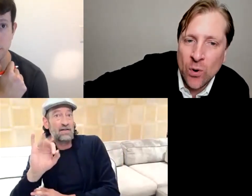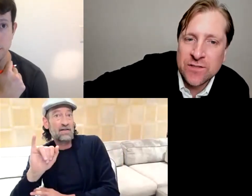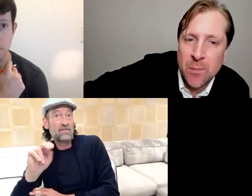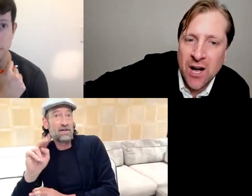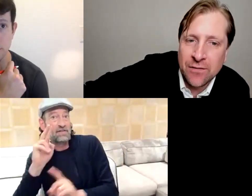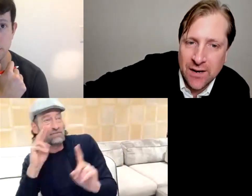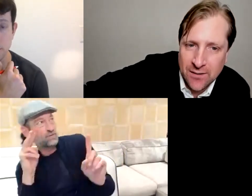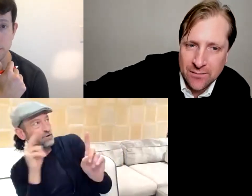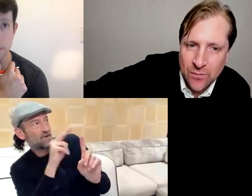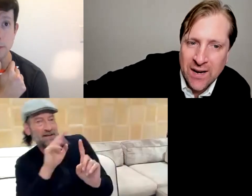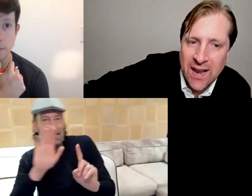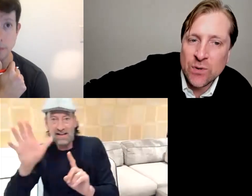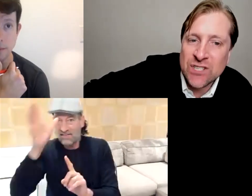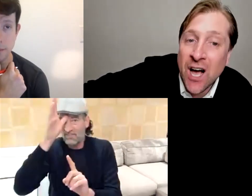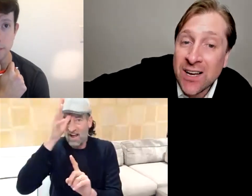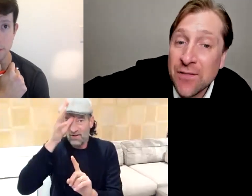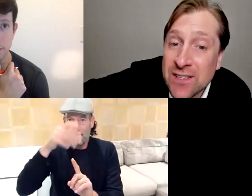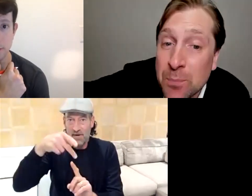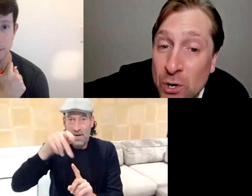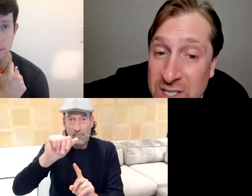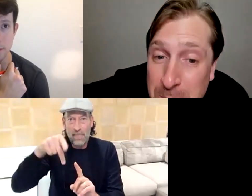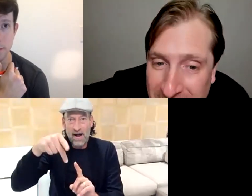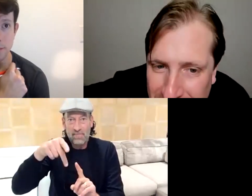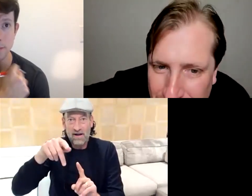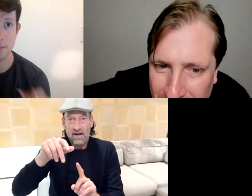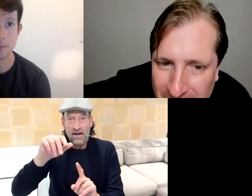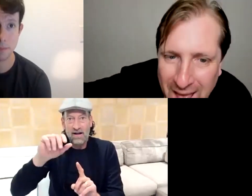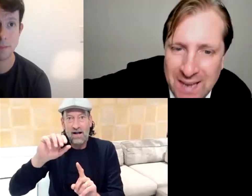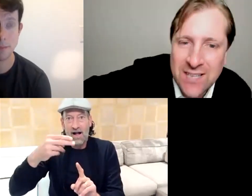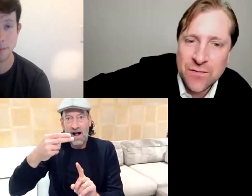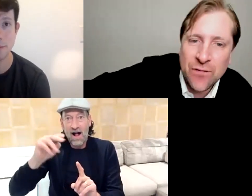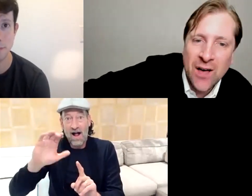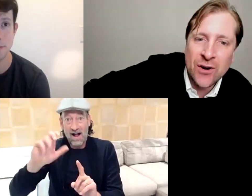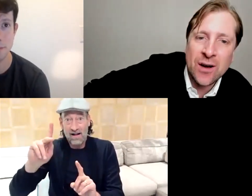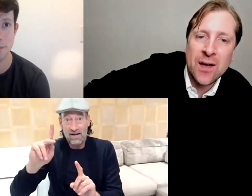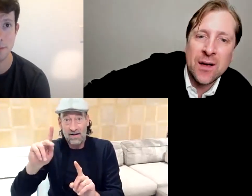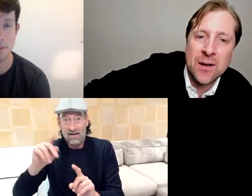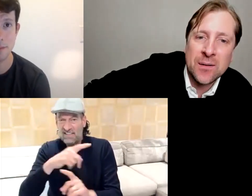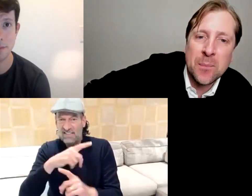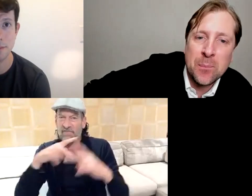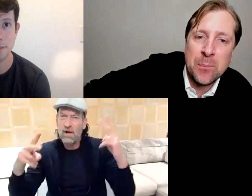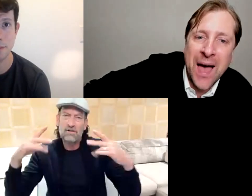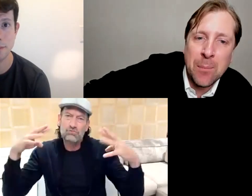of course, from Huck Finn, right? And it was Huck Finn's perspective and his father,